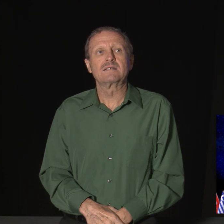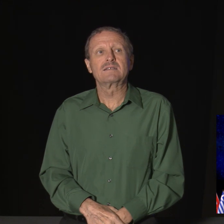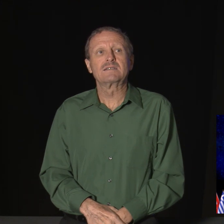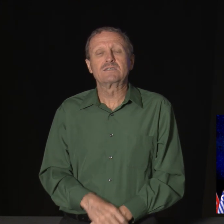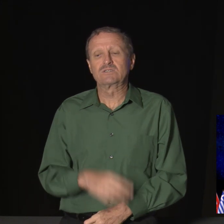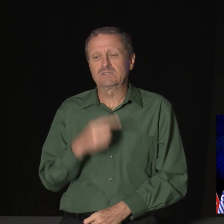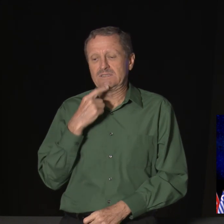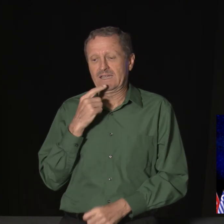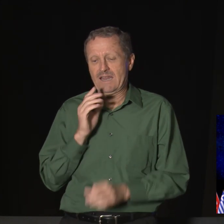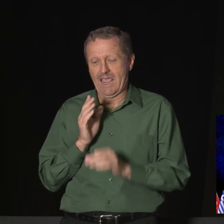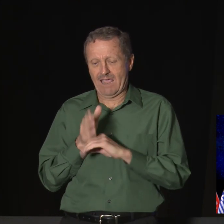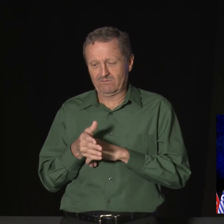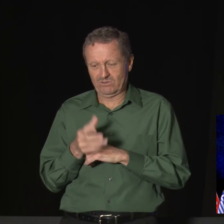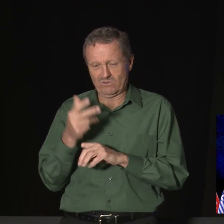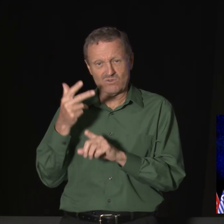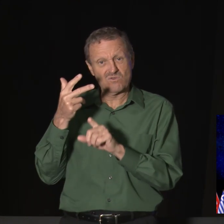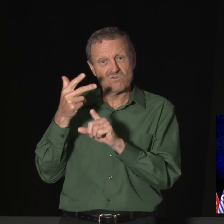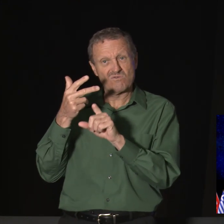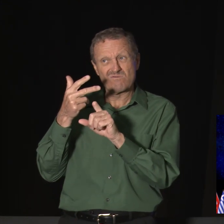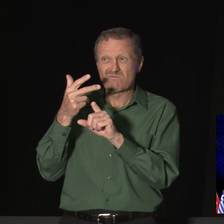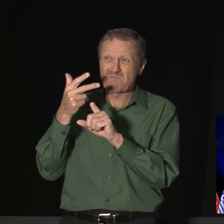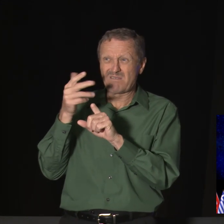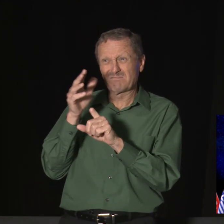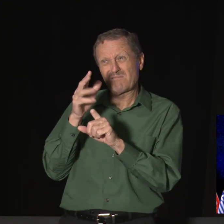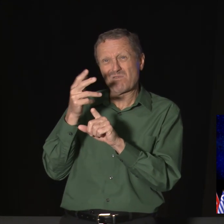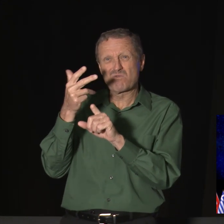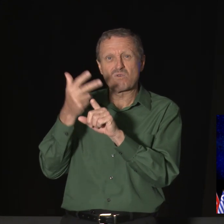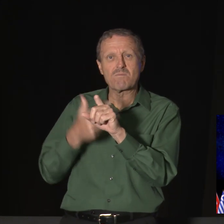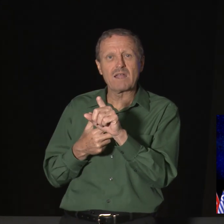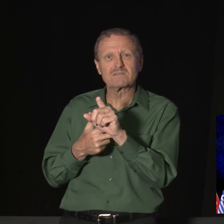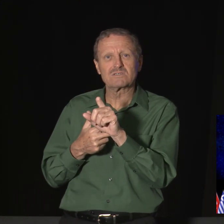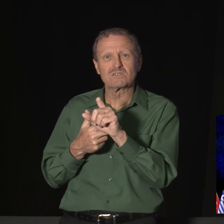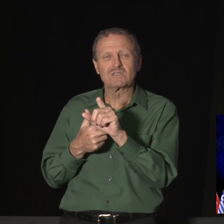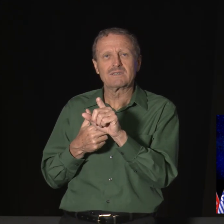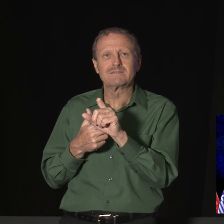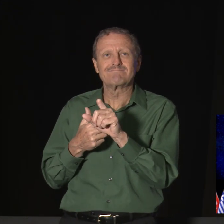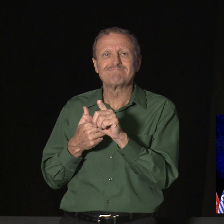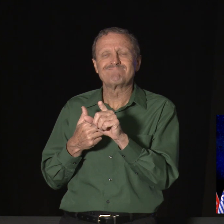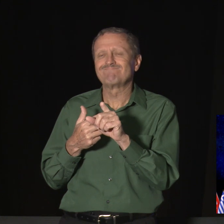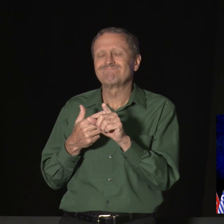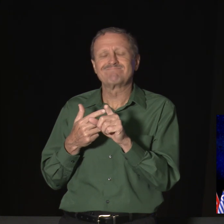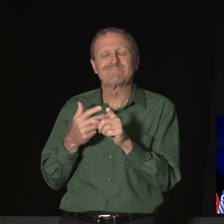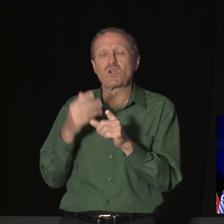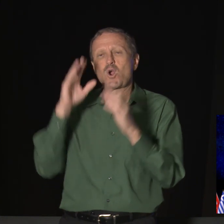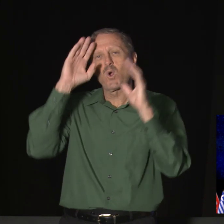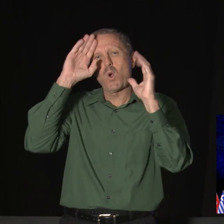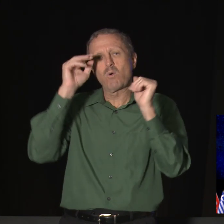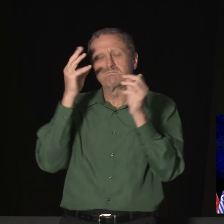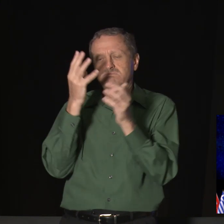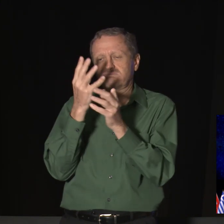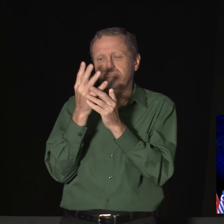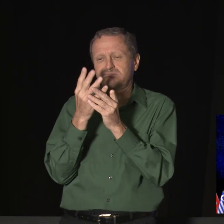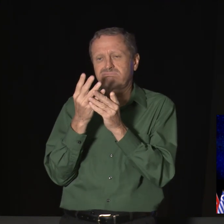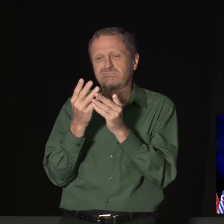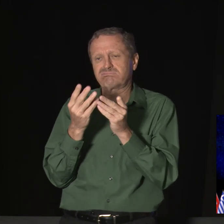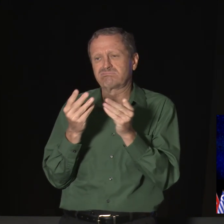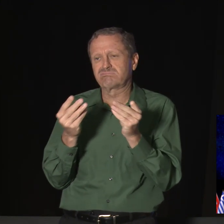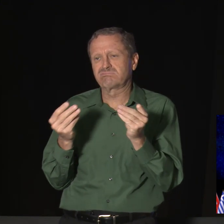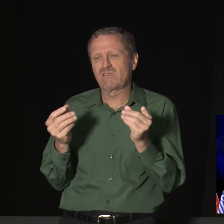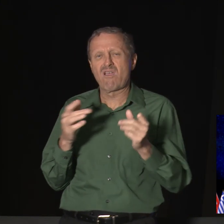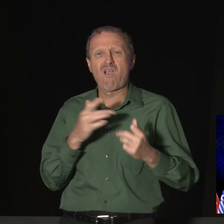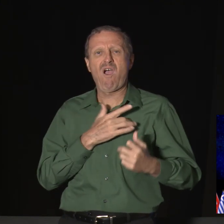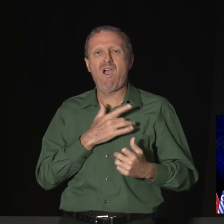She said, after about 3 months, she began to lose hope. Her heart began to